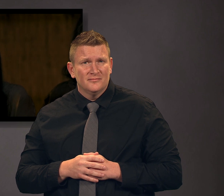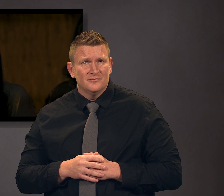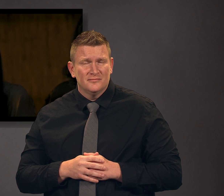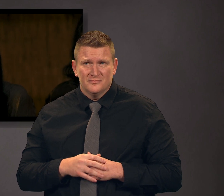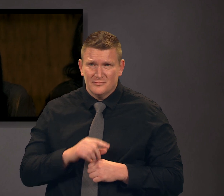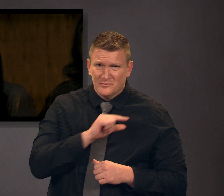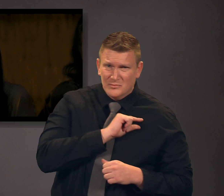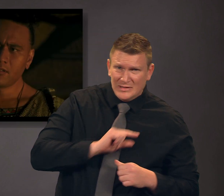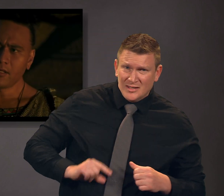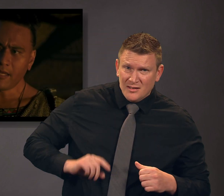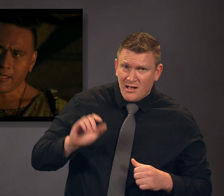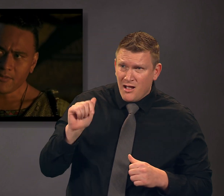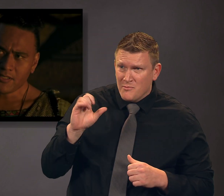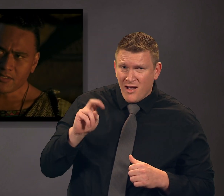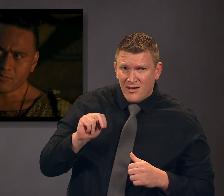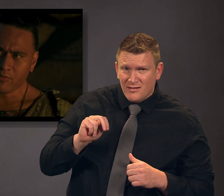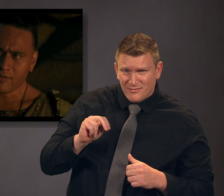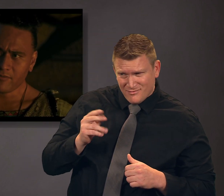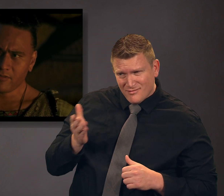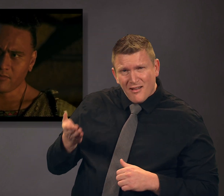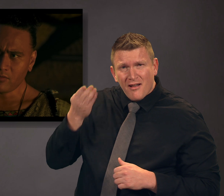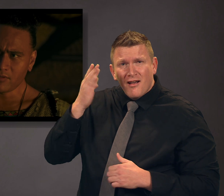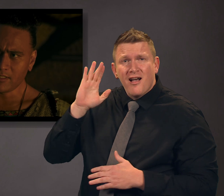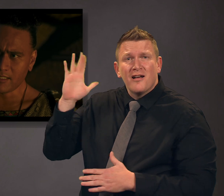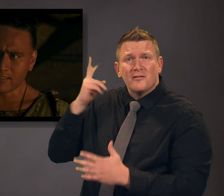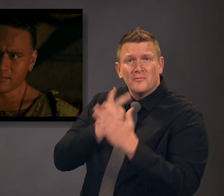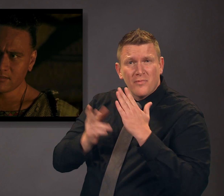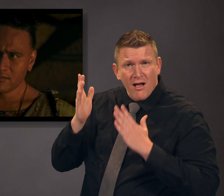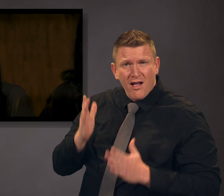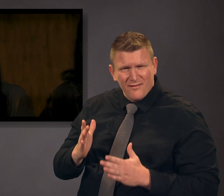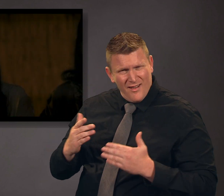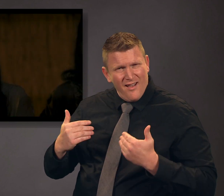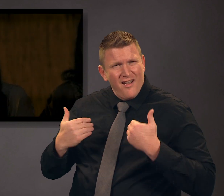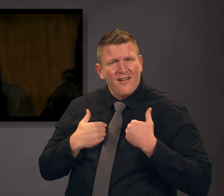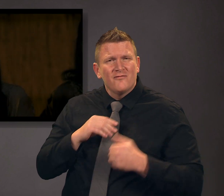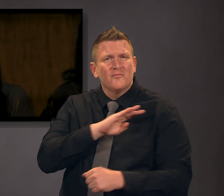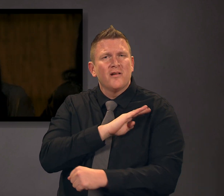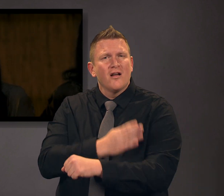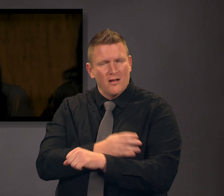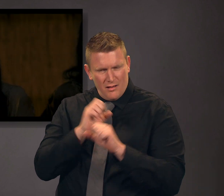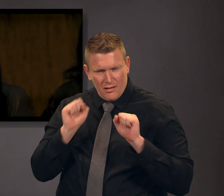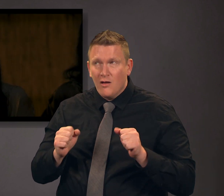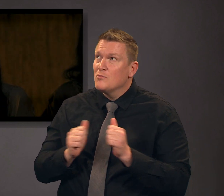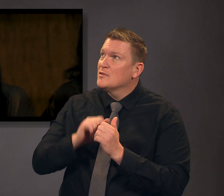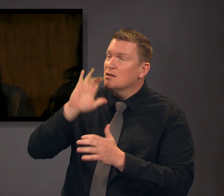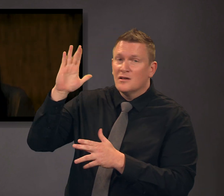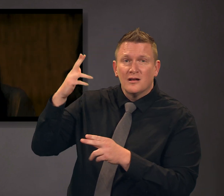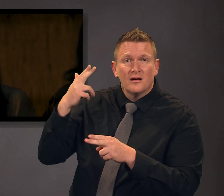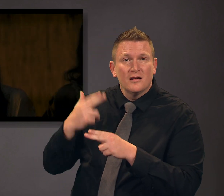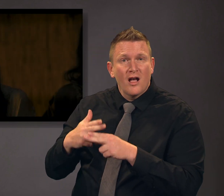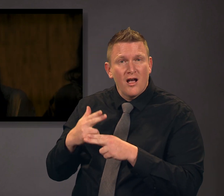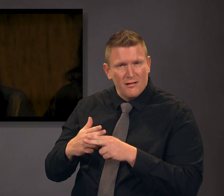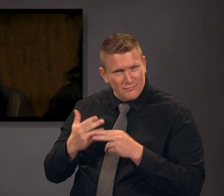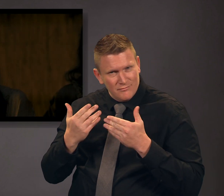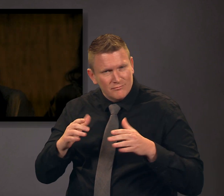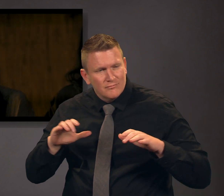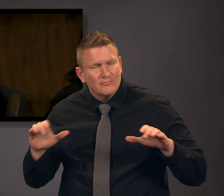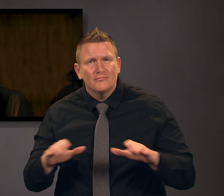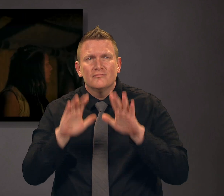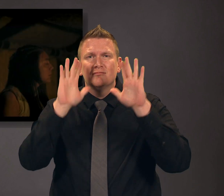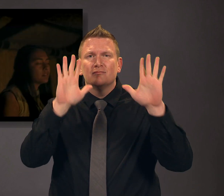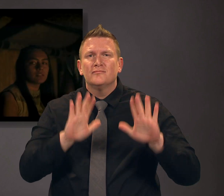My queen, Ammon is a prophet of a holy God. And he has power to do many mighty works in his